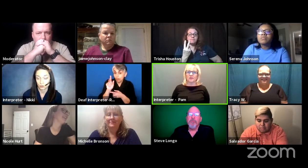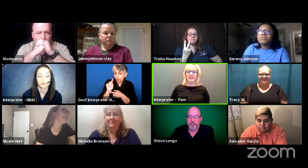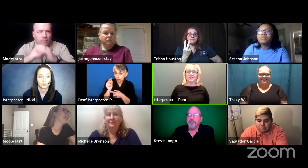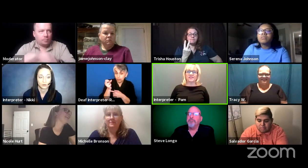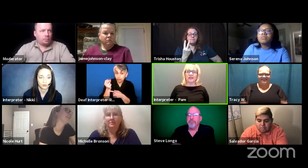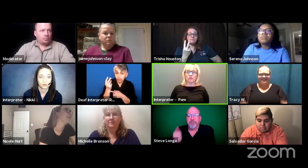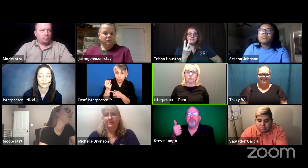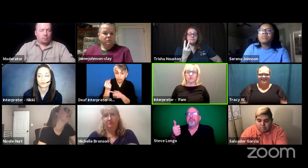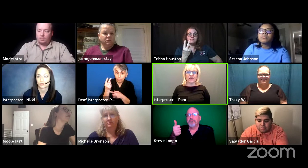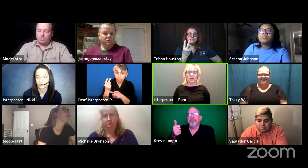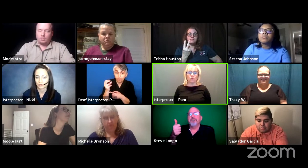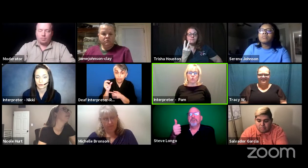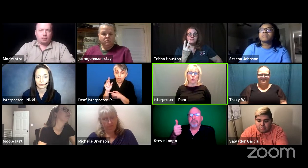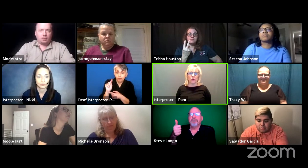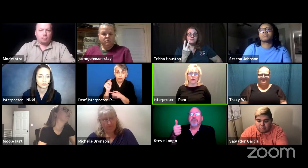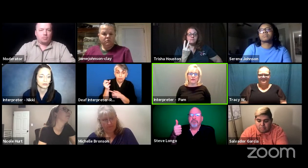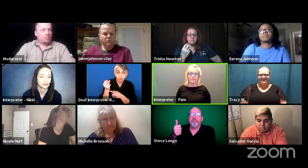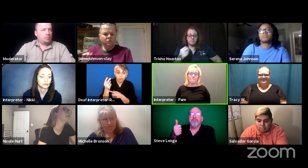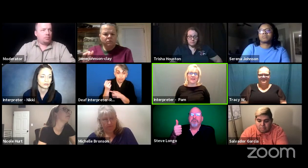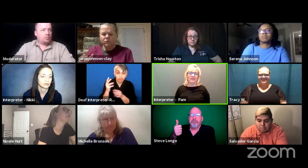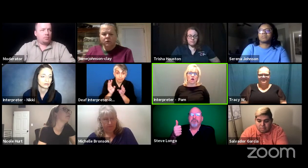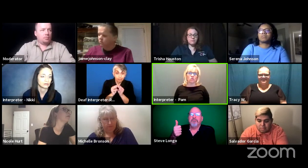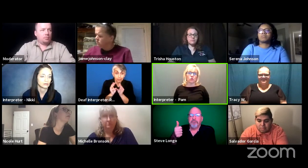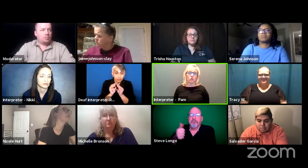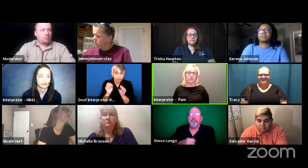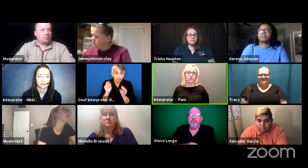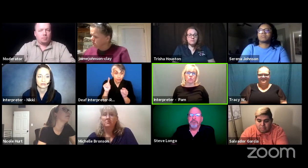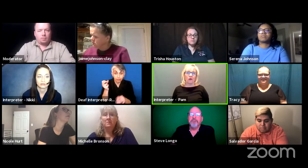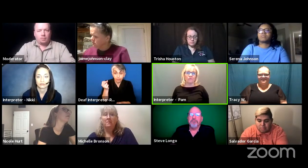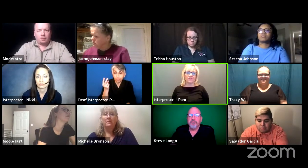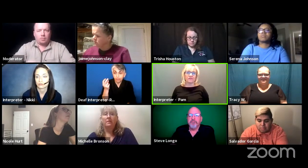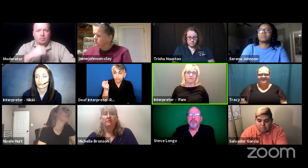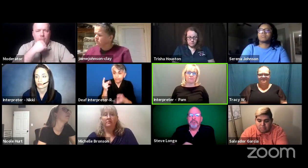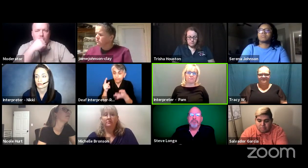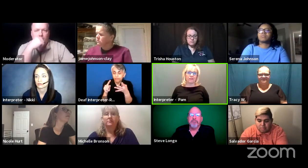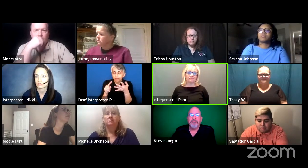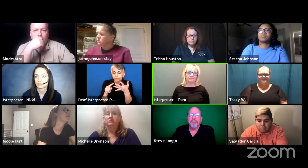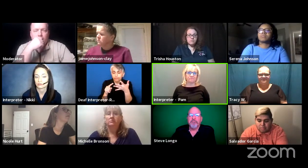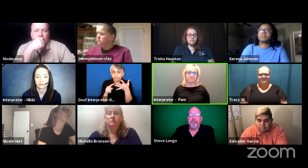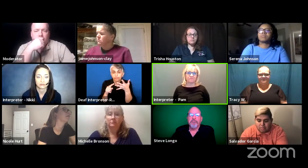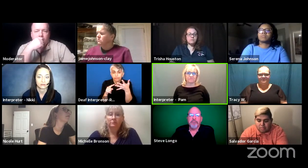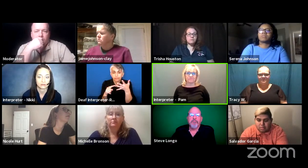the second Tuesday would make it October the 12th.